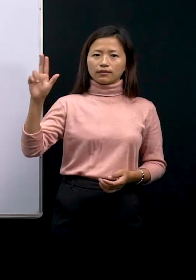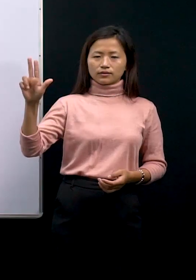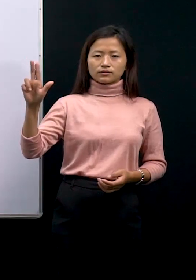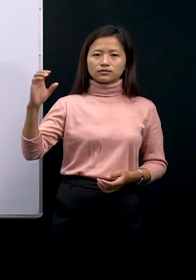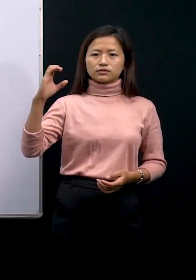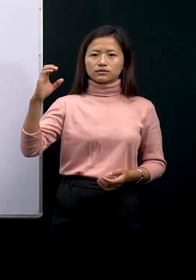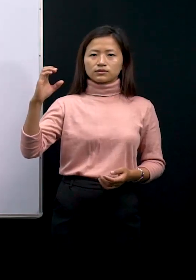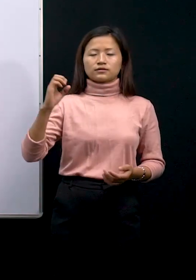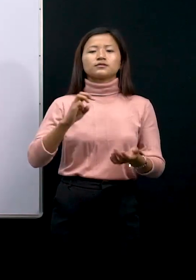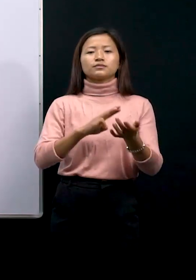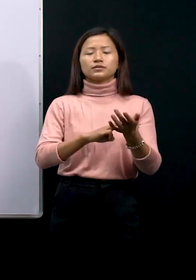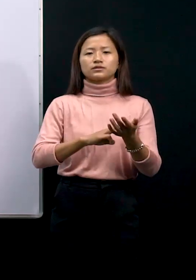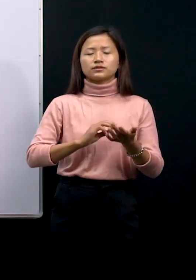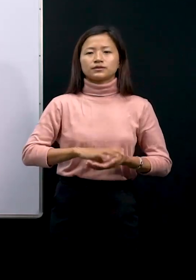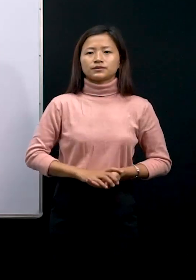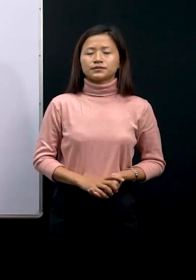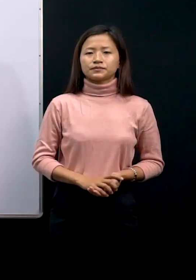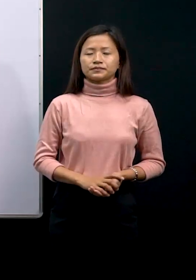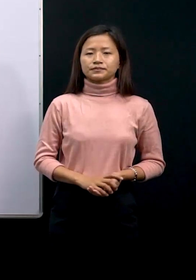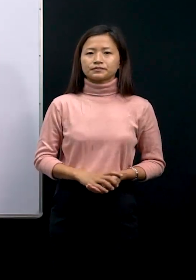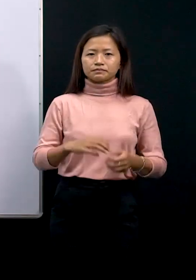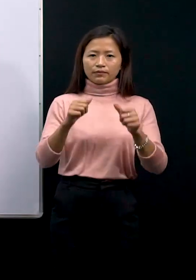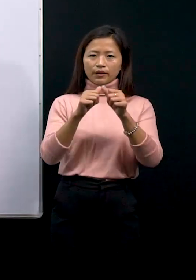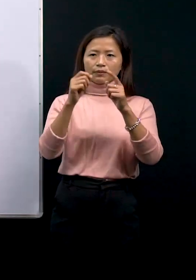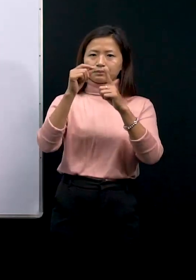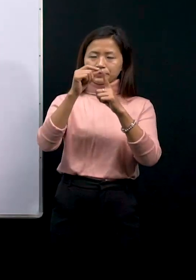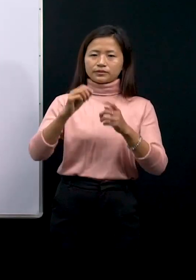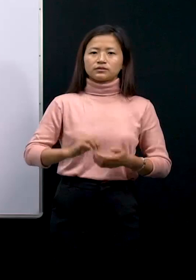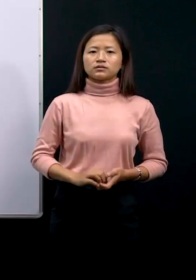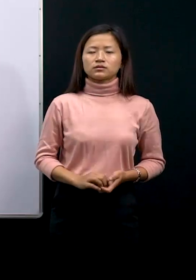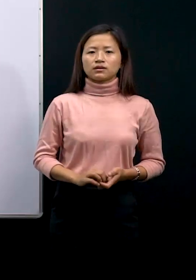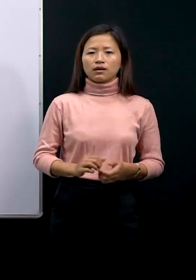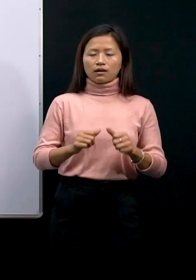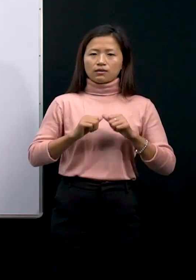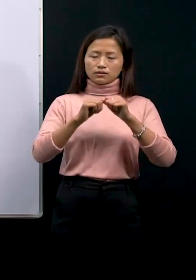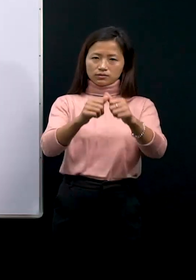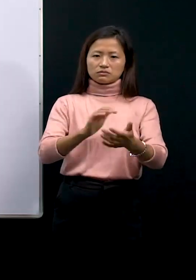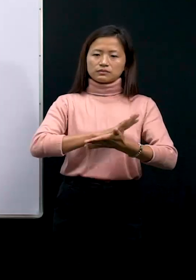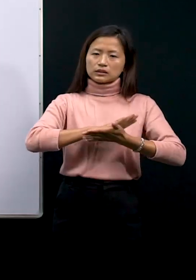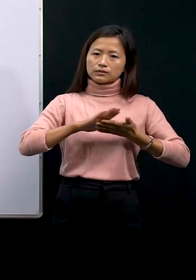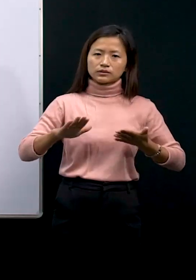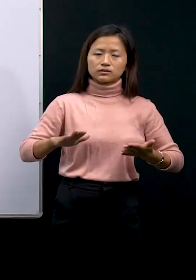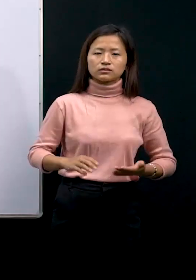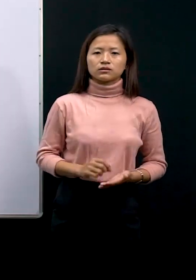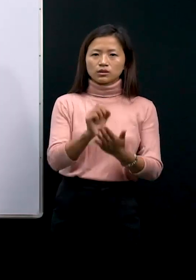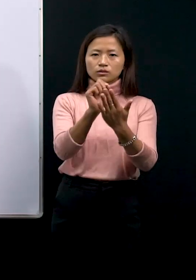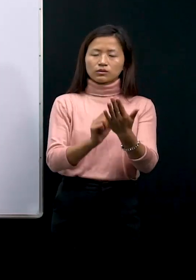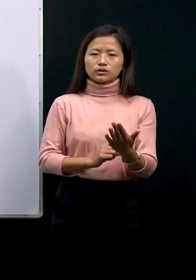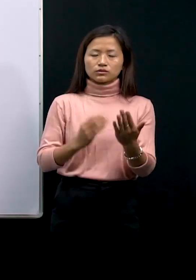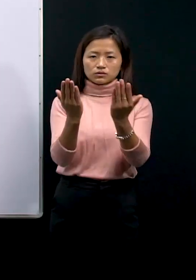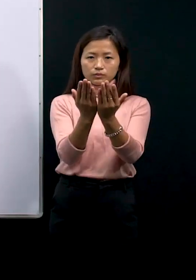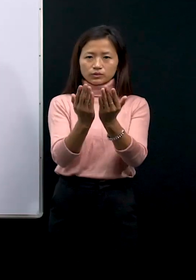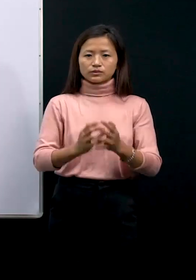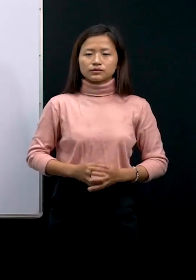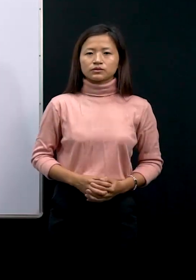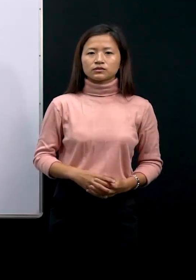much? 8 centimeter. Okay children, answer is completed. All of you copy down quickly